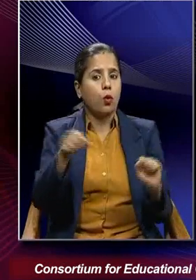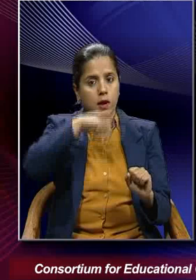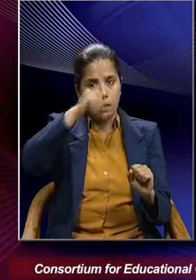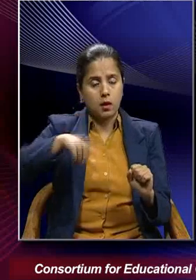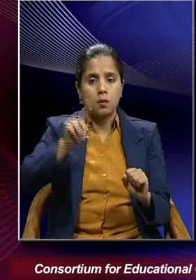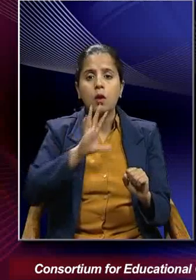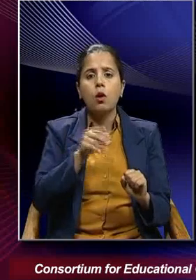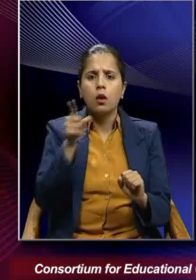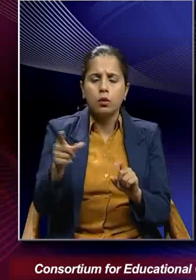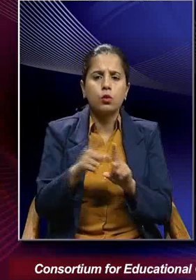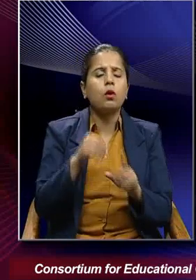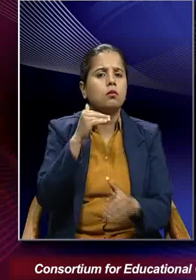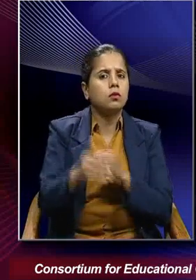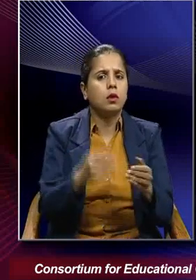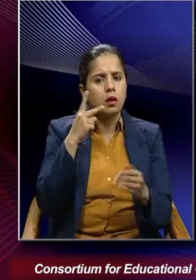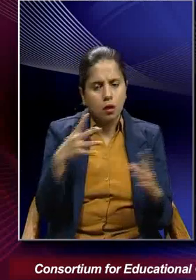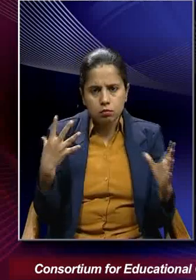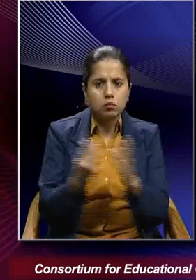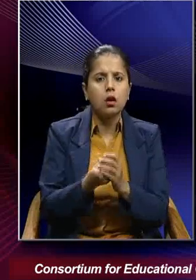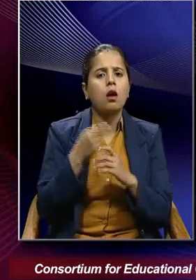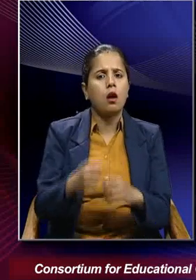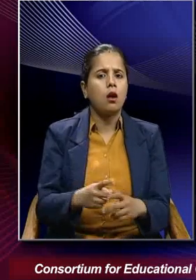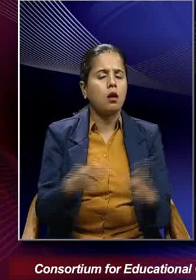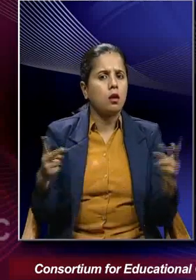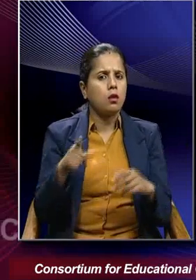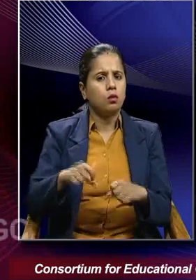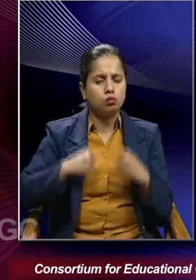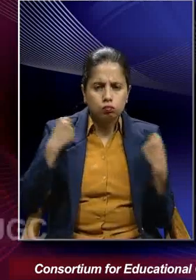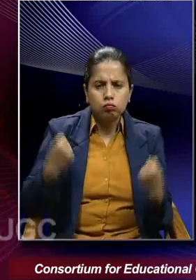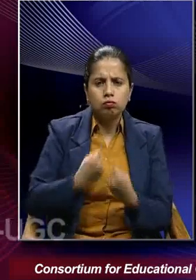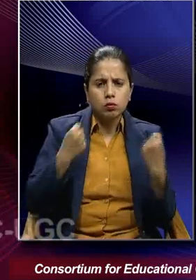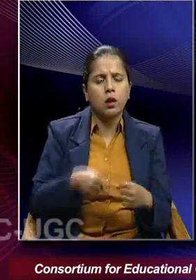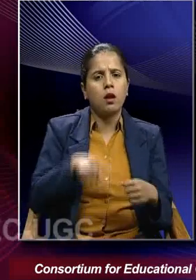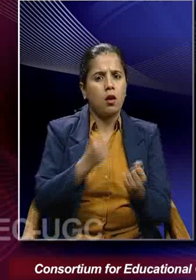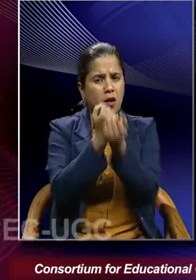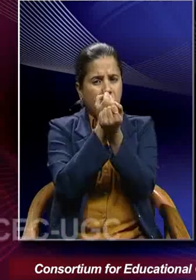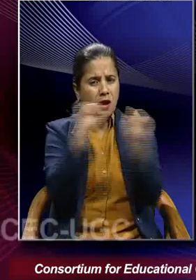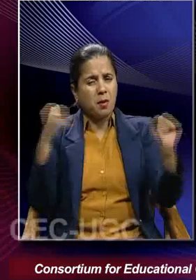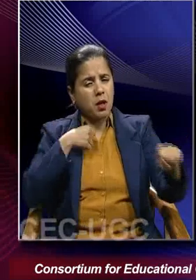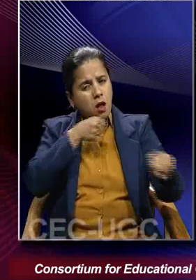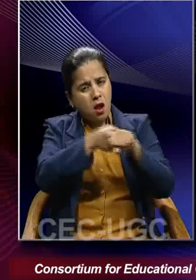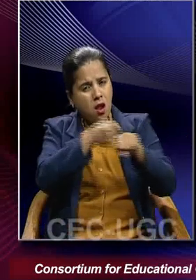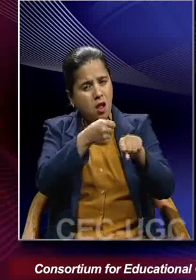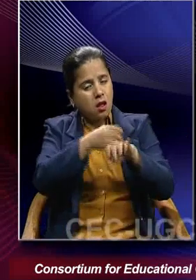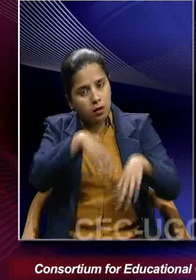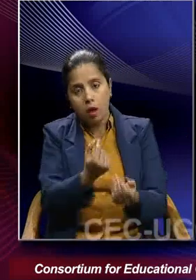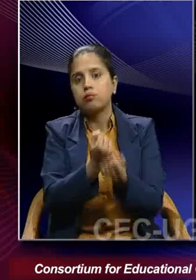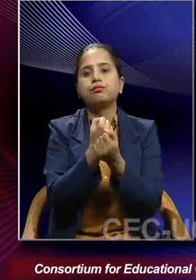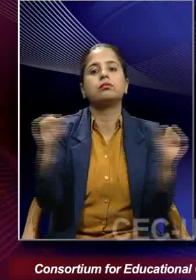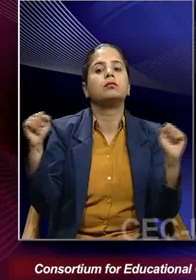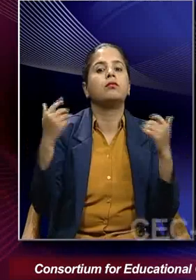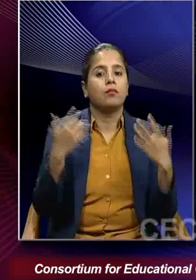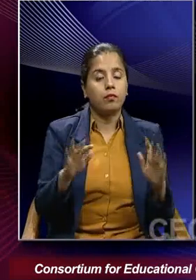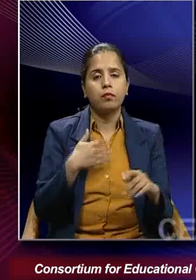the consolidation of the hard-earned freedom as well. And while we are talking about